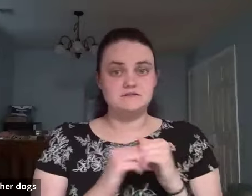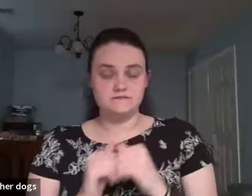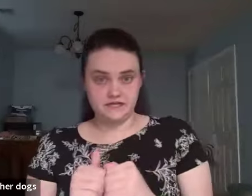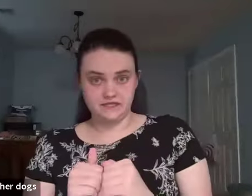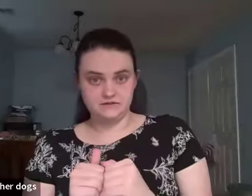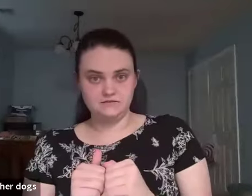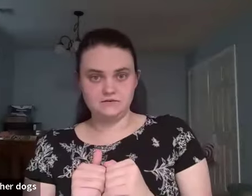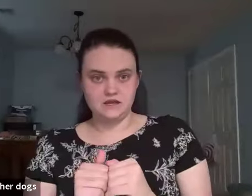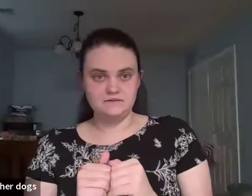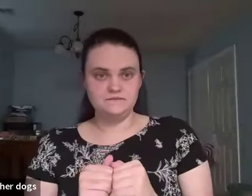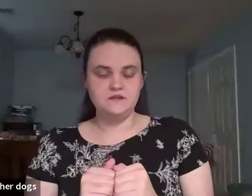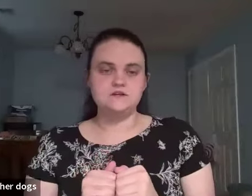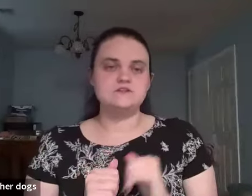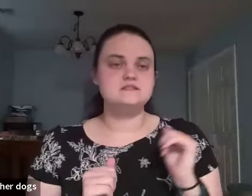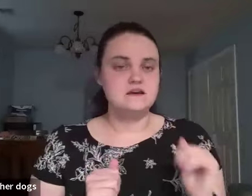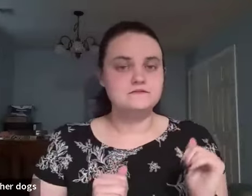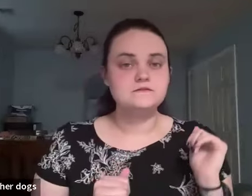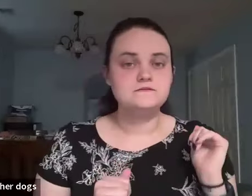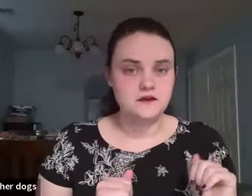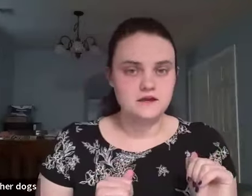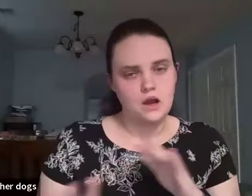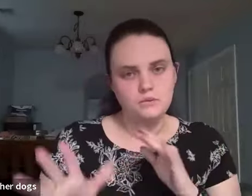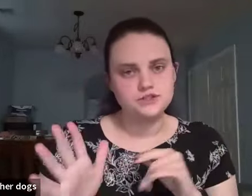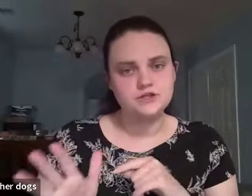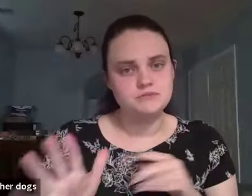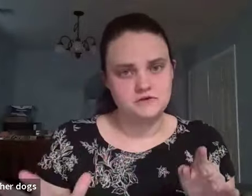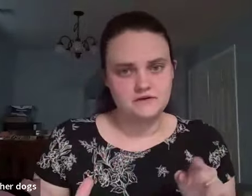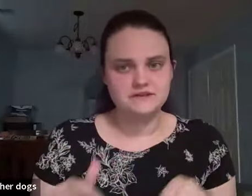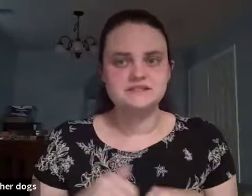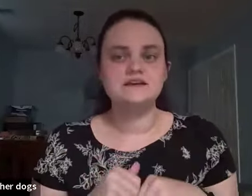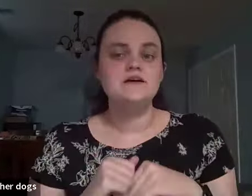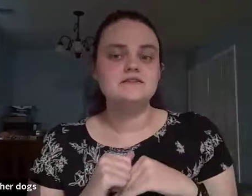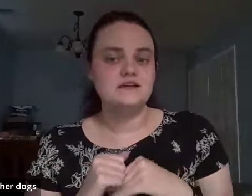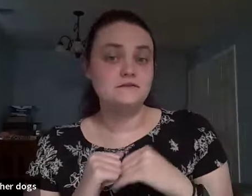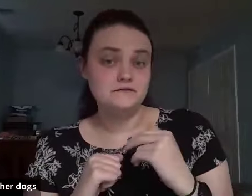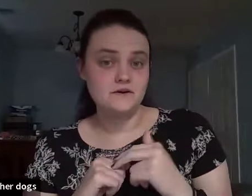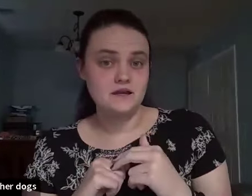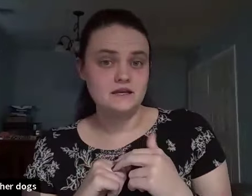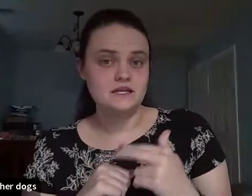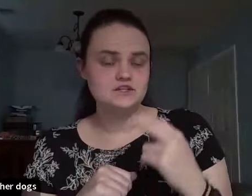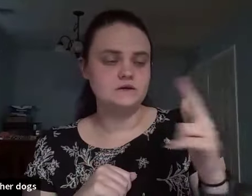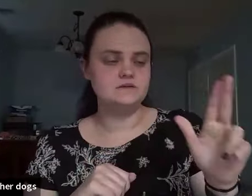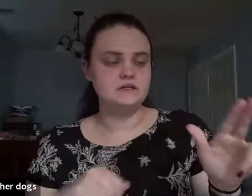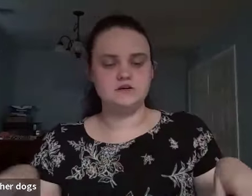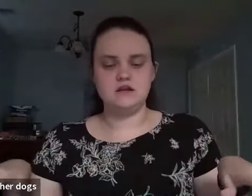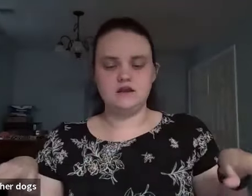and funny. Okay. So the sign for fun, I will show you both, obviously. The sign for fun is going to be you're going to